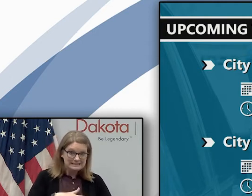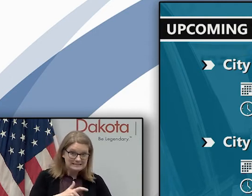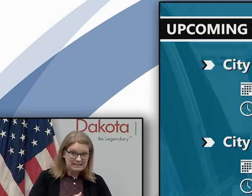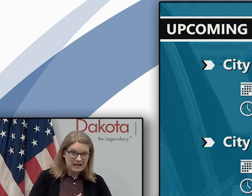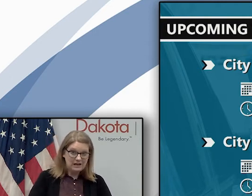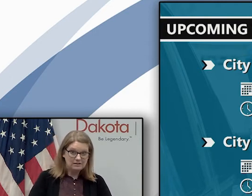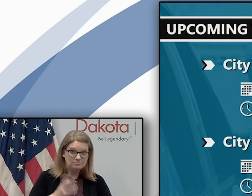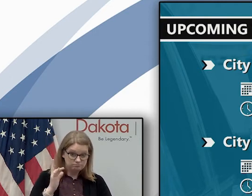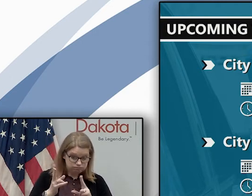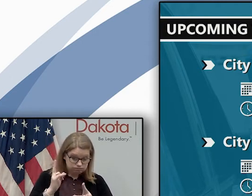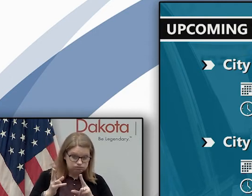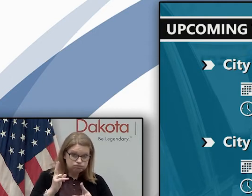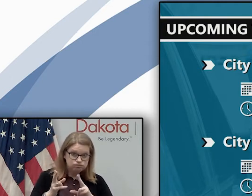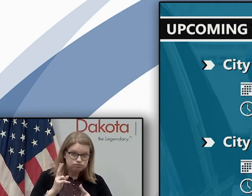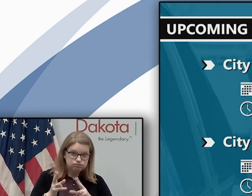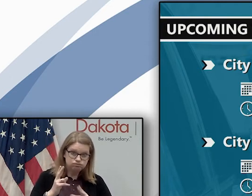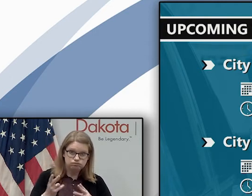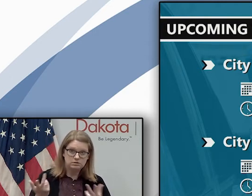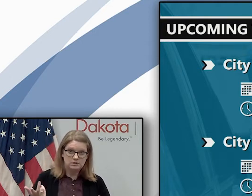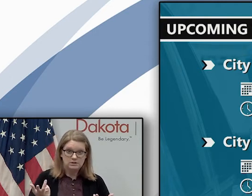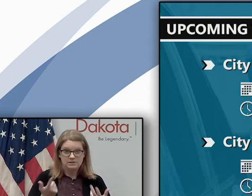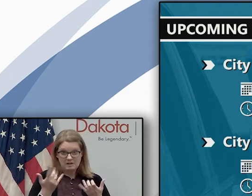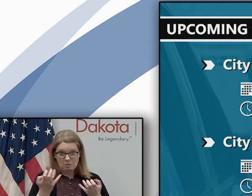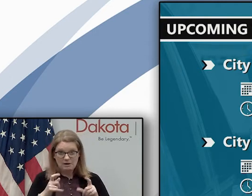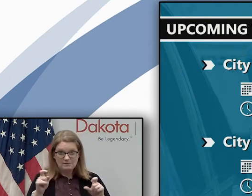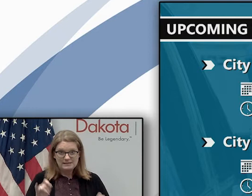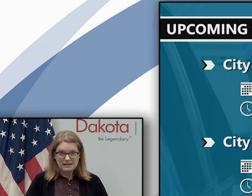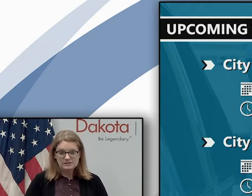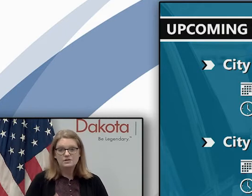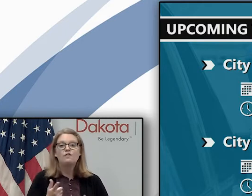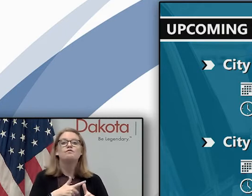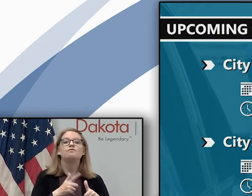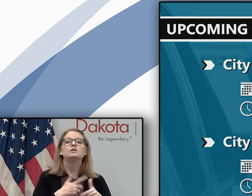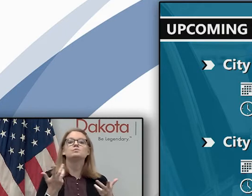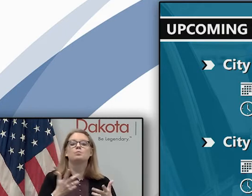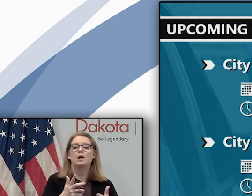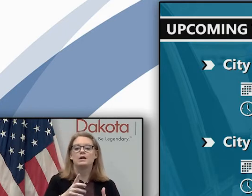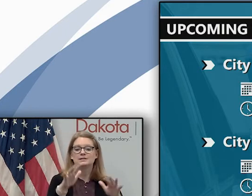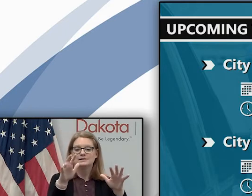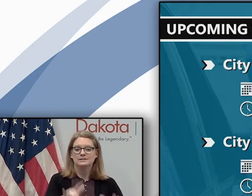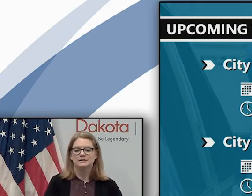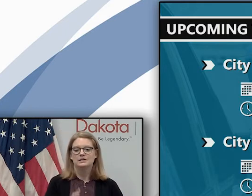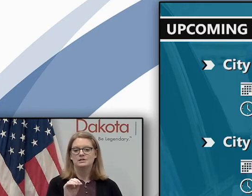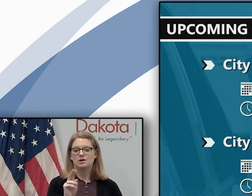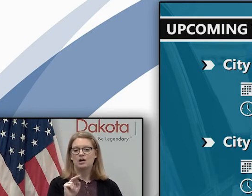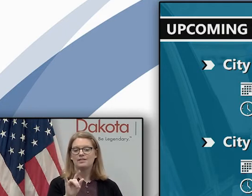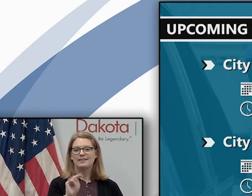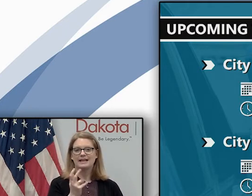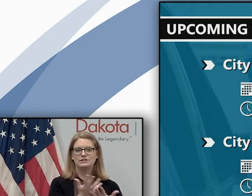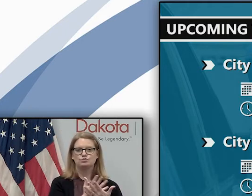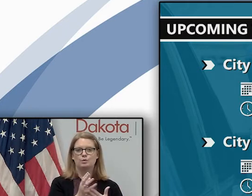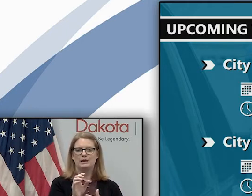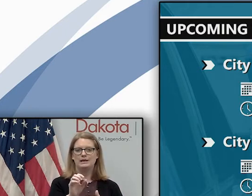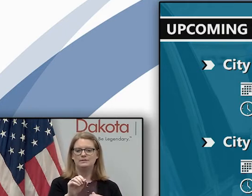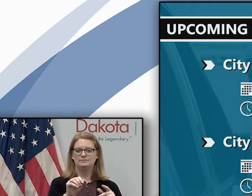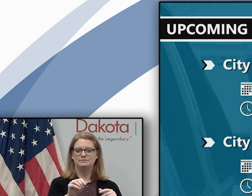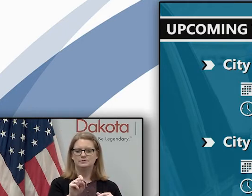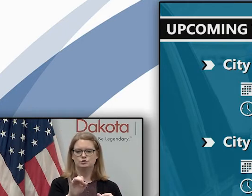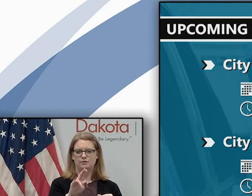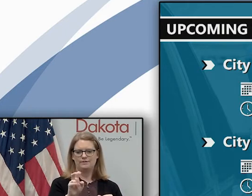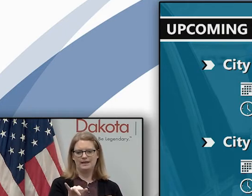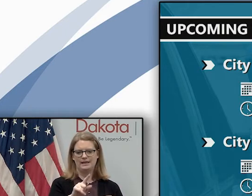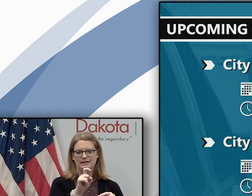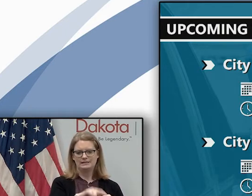when you're coming here, we encourage all those who want to be tested to complete an online screening survey at